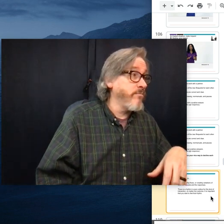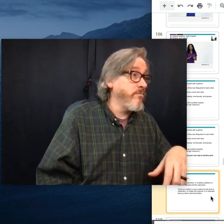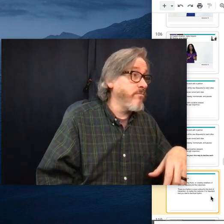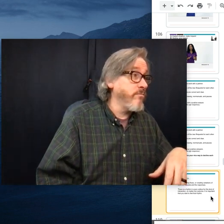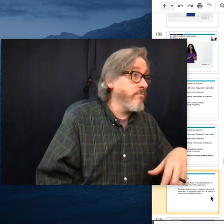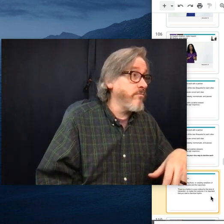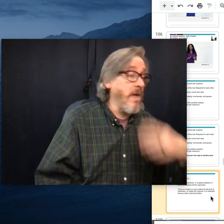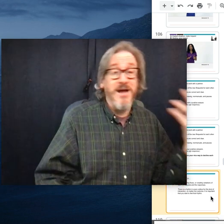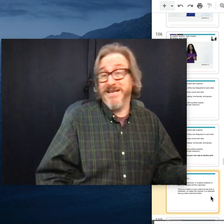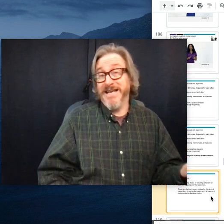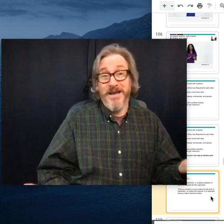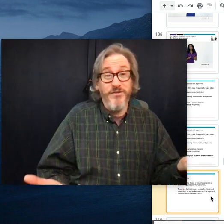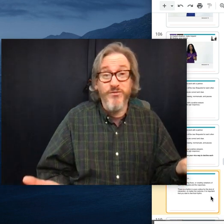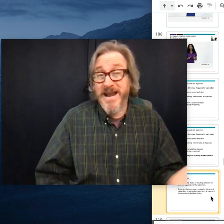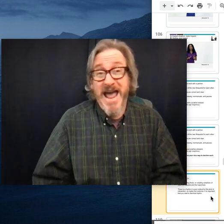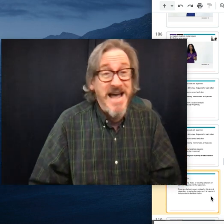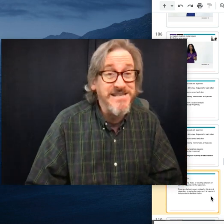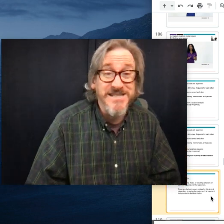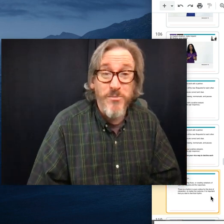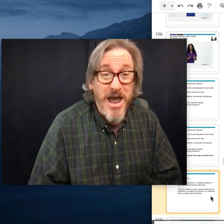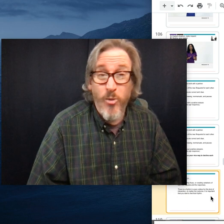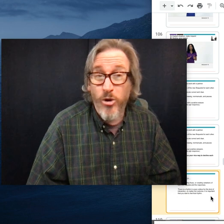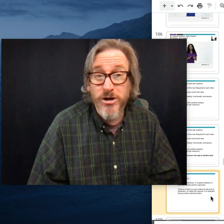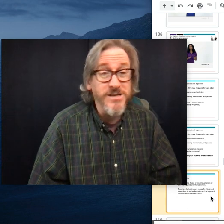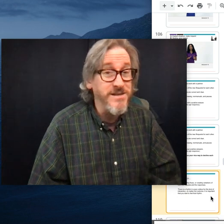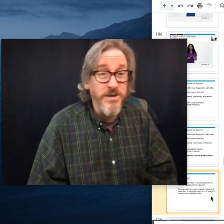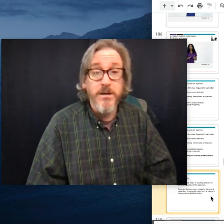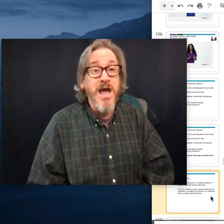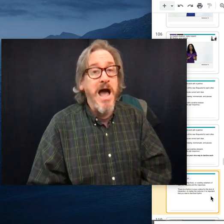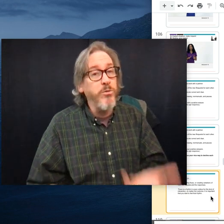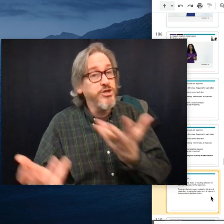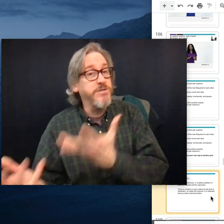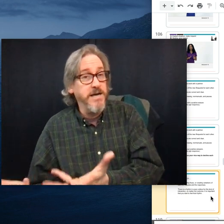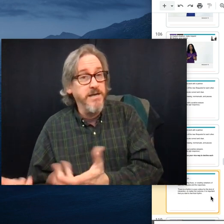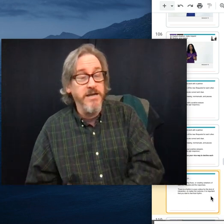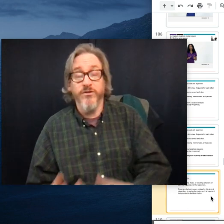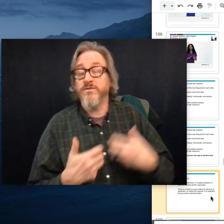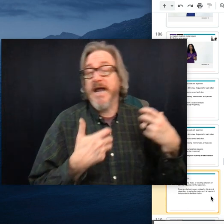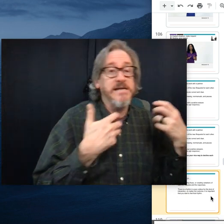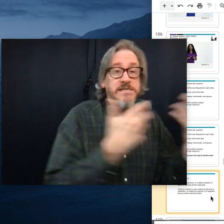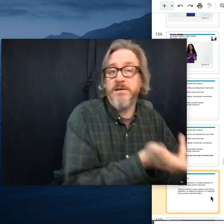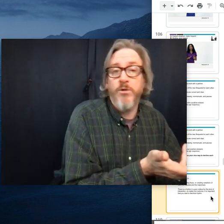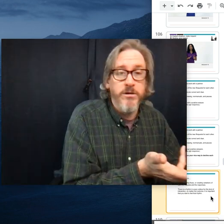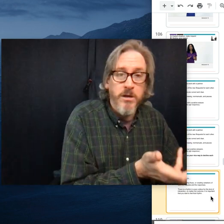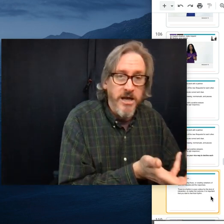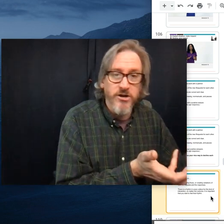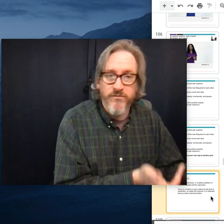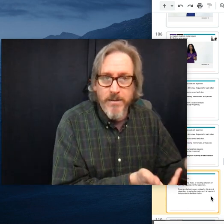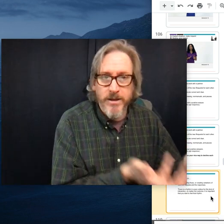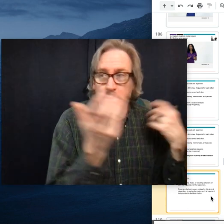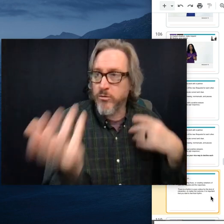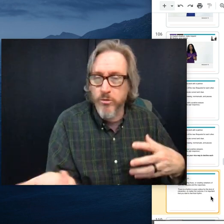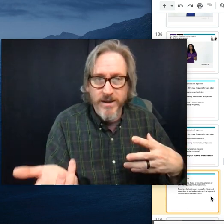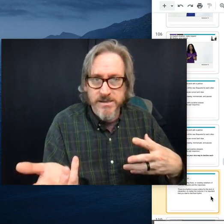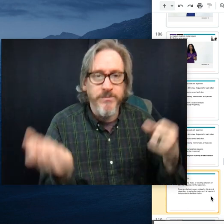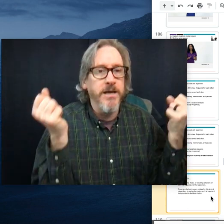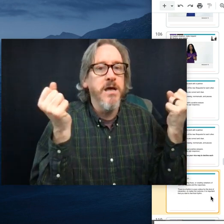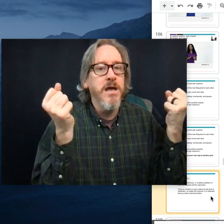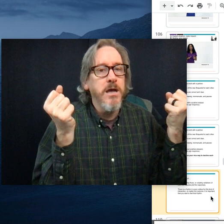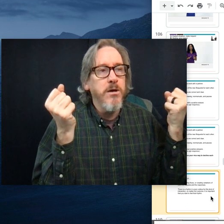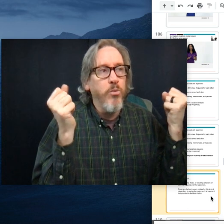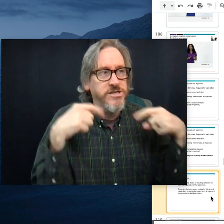of pallbearers. Funeral. Missing class. I know this seems dark. Someone